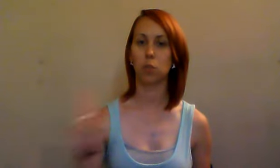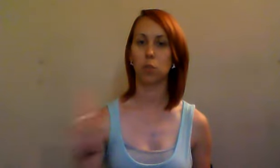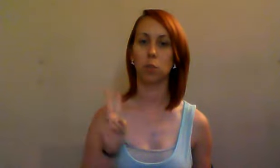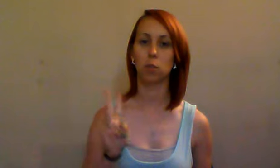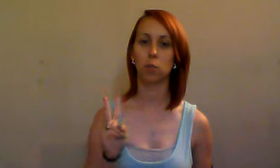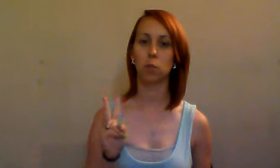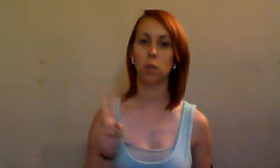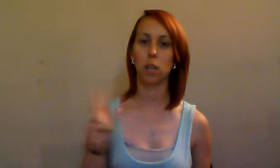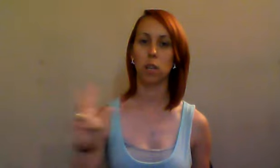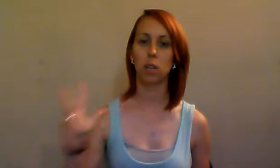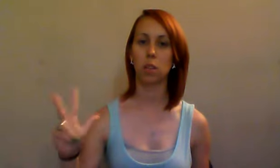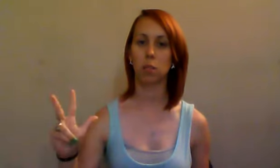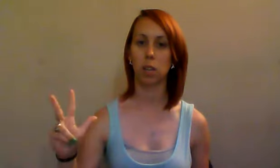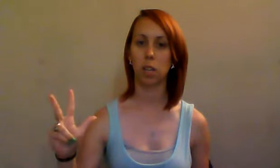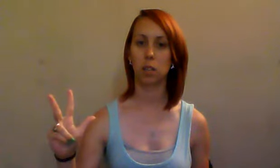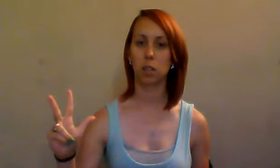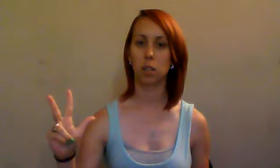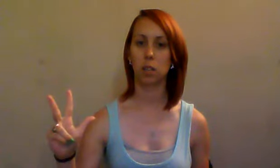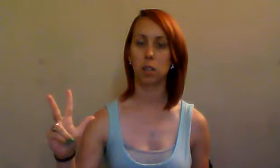So 23,